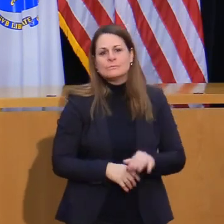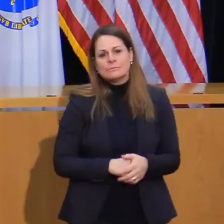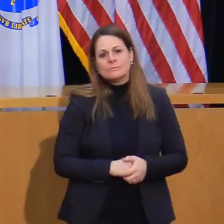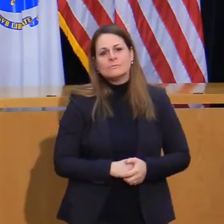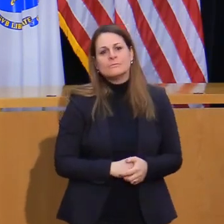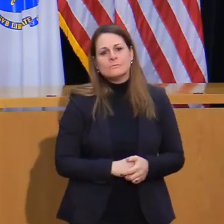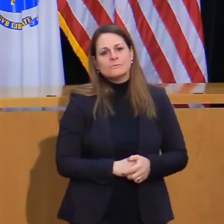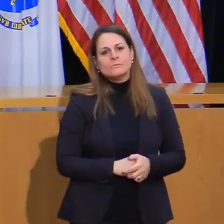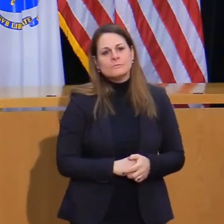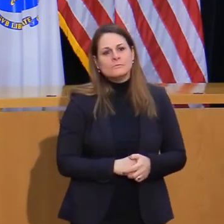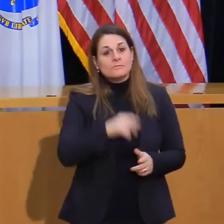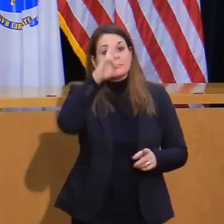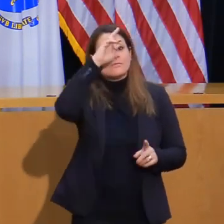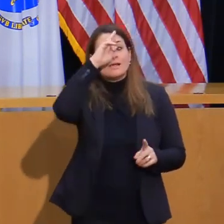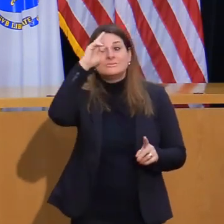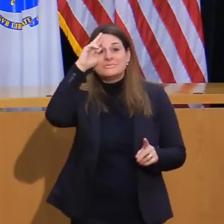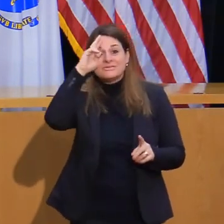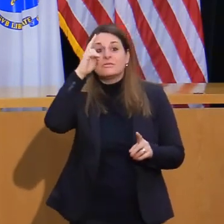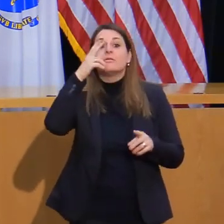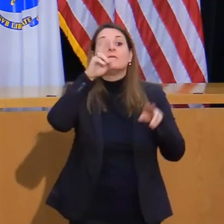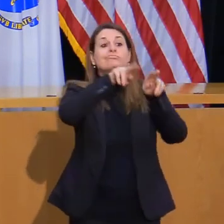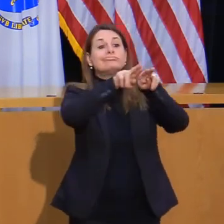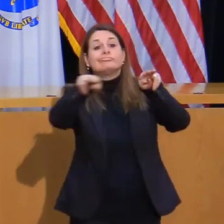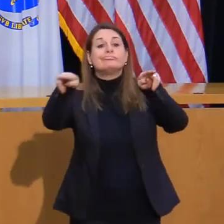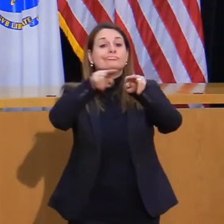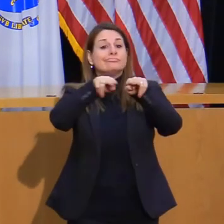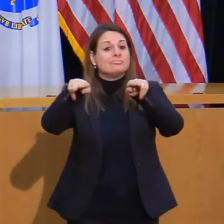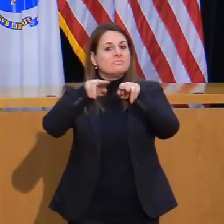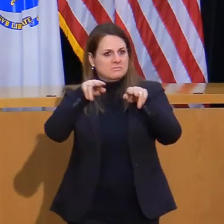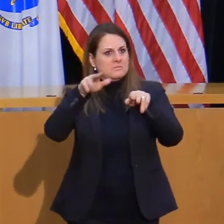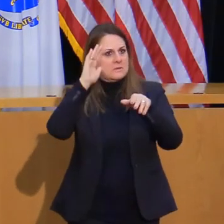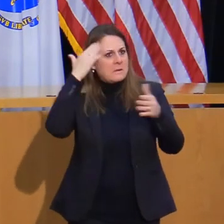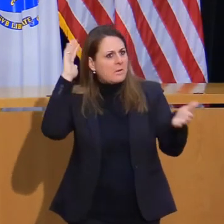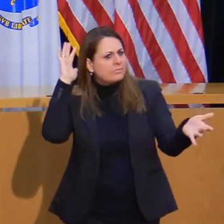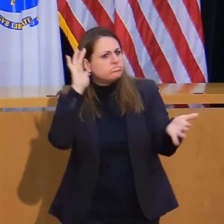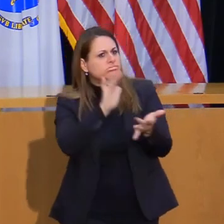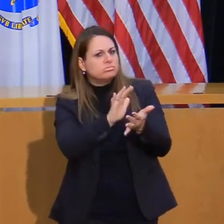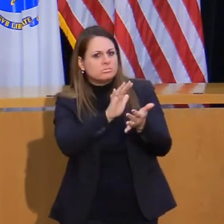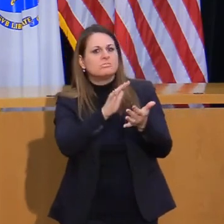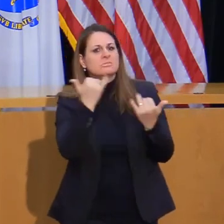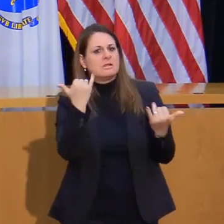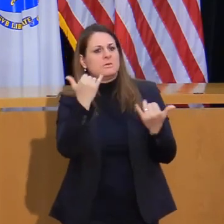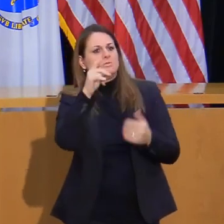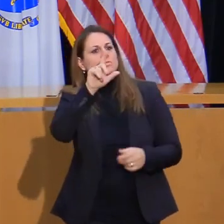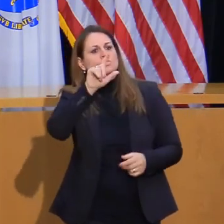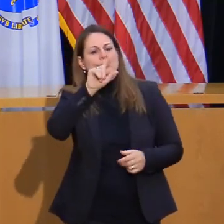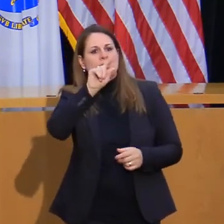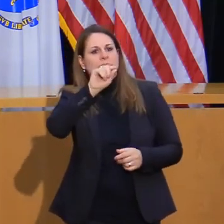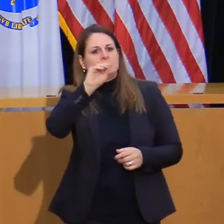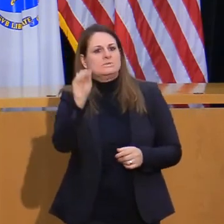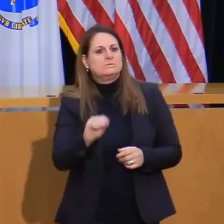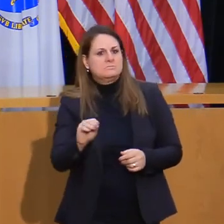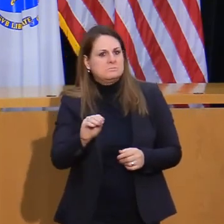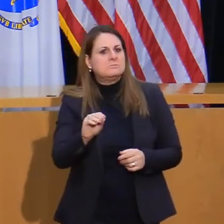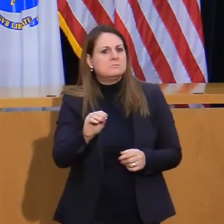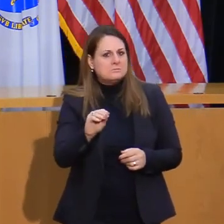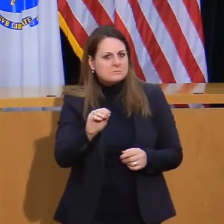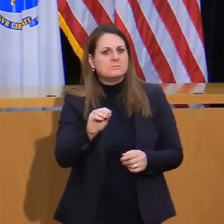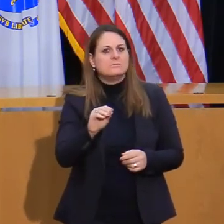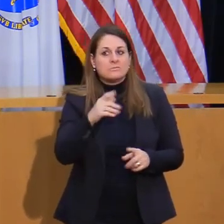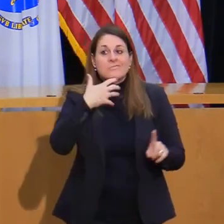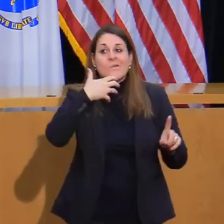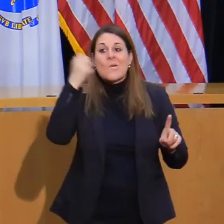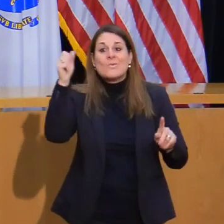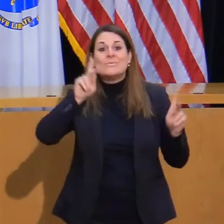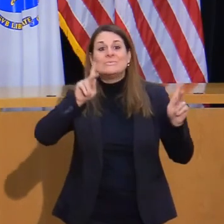by about 20%. COVID hospitalizations have declined over the past few months, due in part to our success in